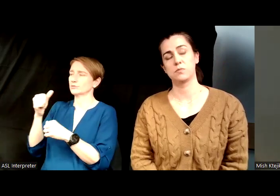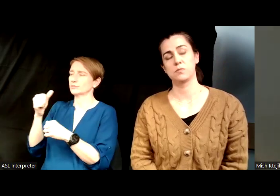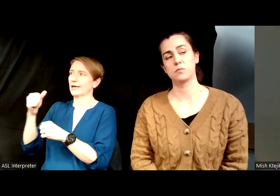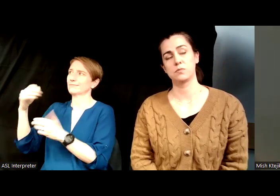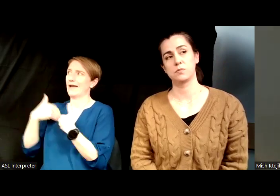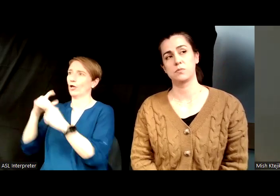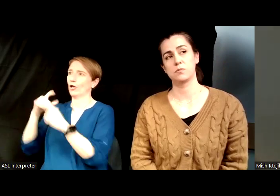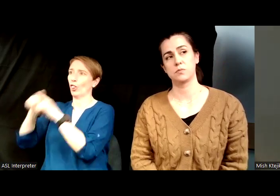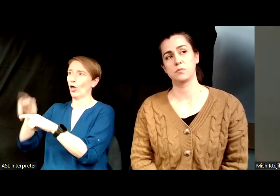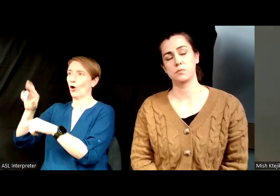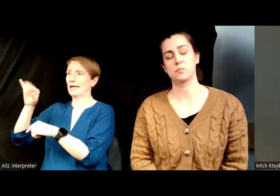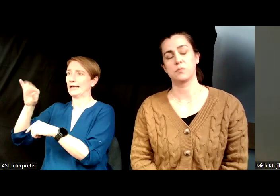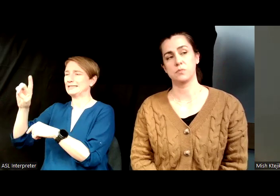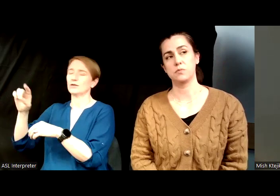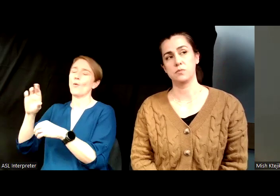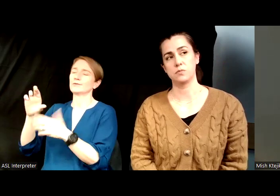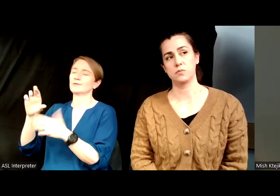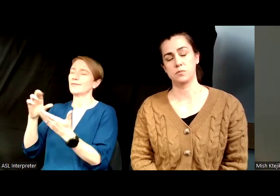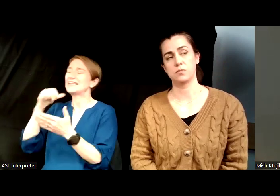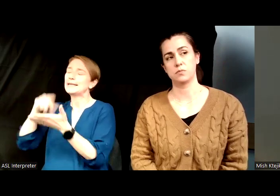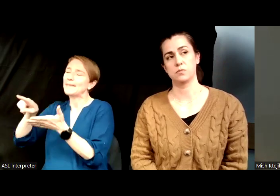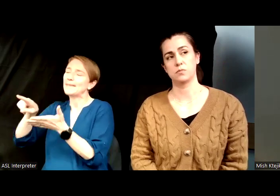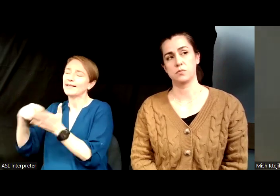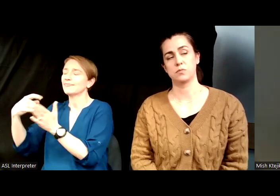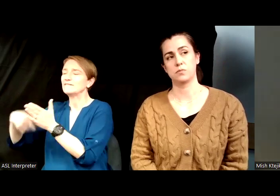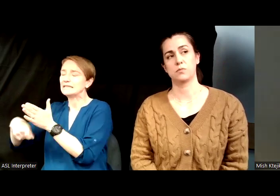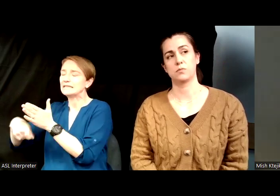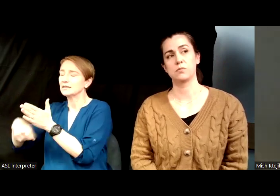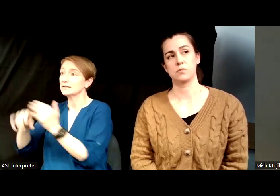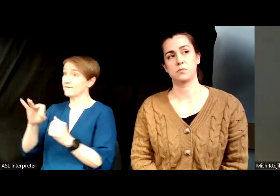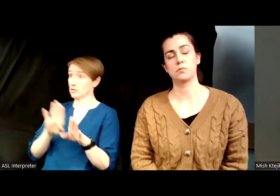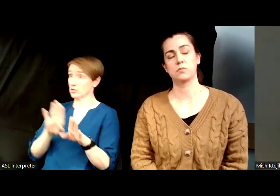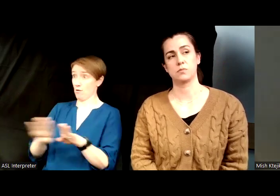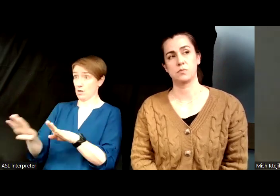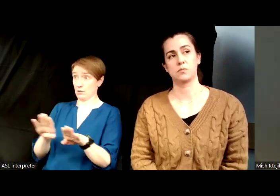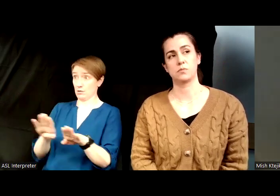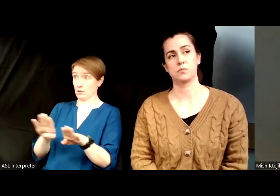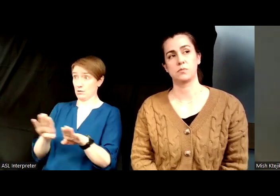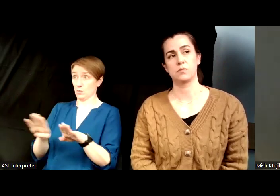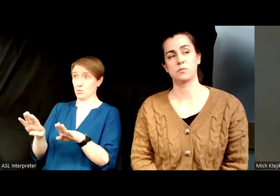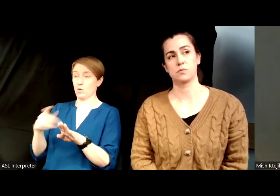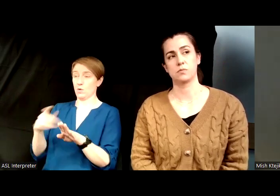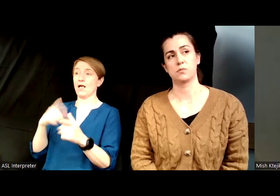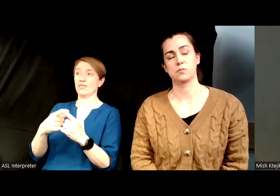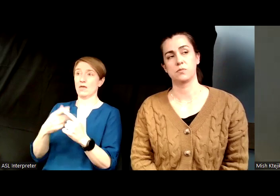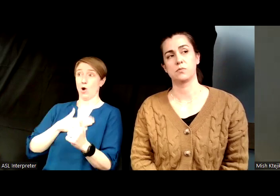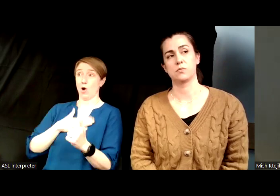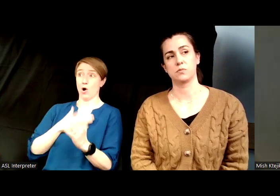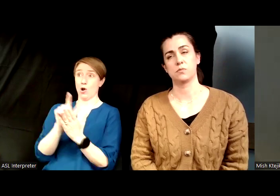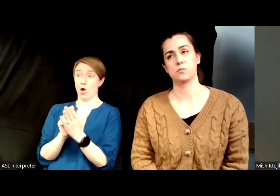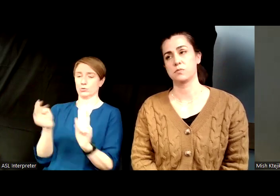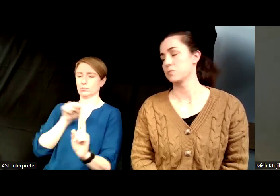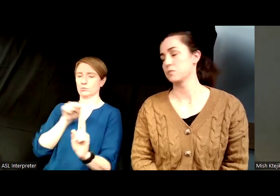said, they didn't pay the fee or they did something else. If it's conduct, then we would look at it under our laws to see if that